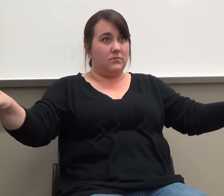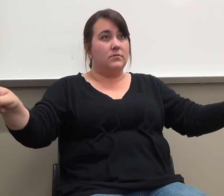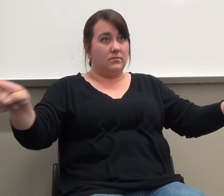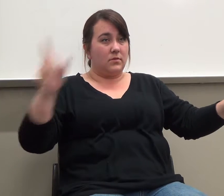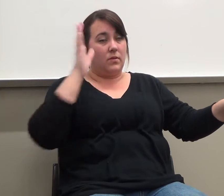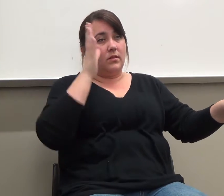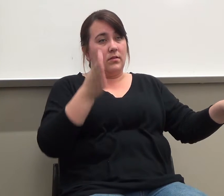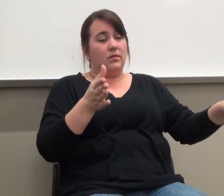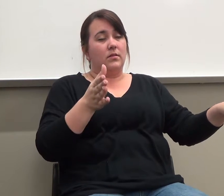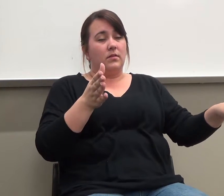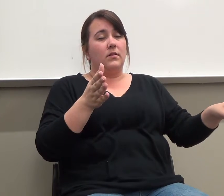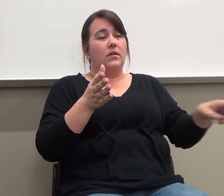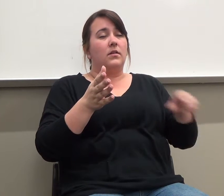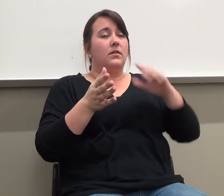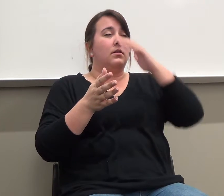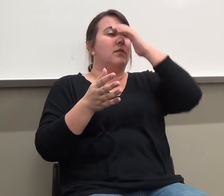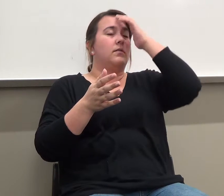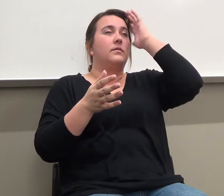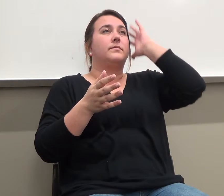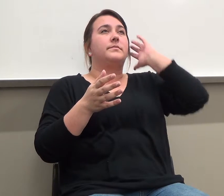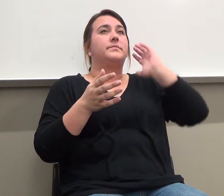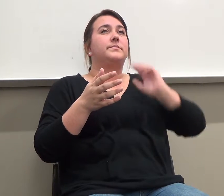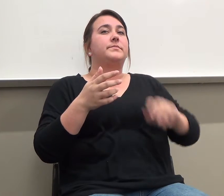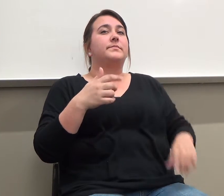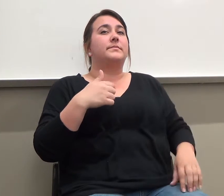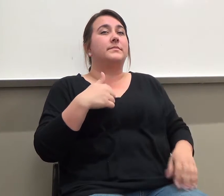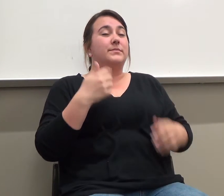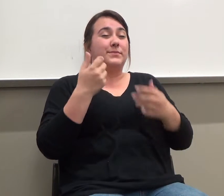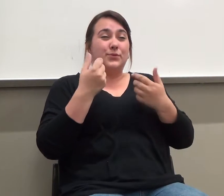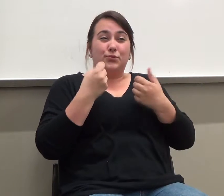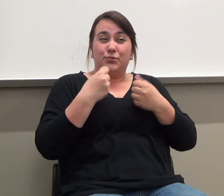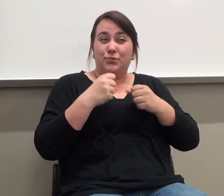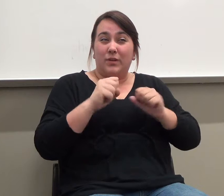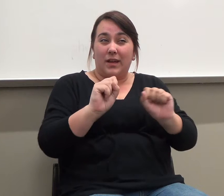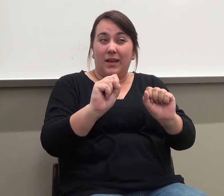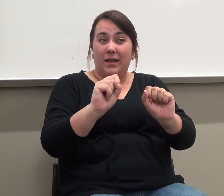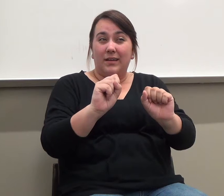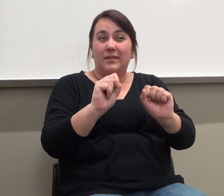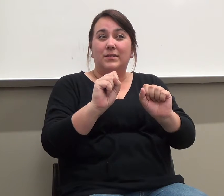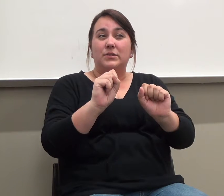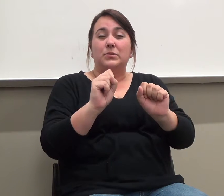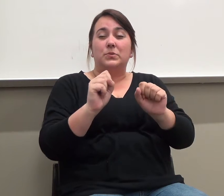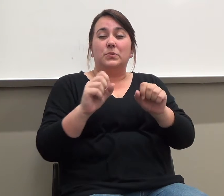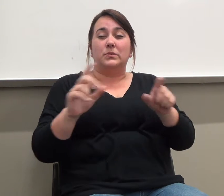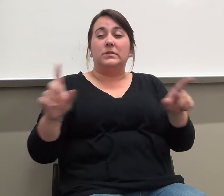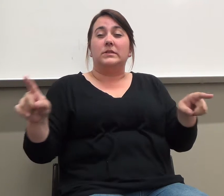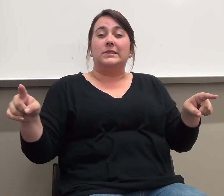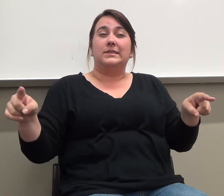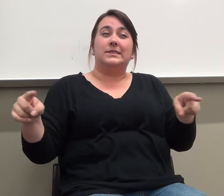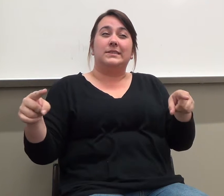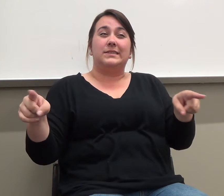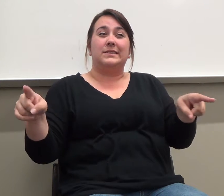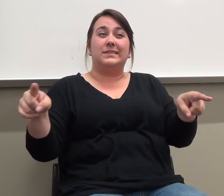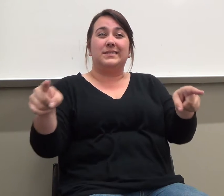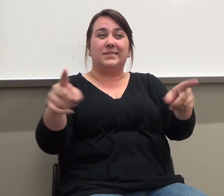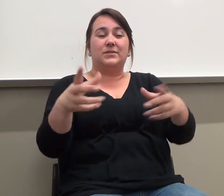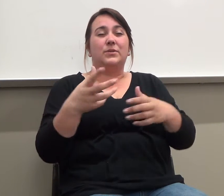okay? What I've tried to do is with the grammar lessons that so today we have a